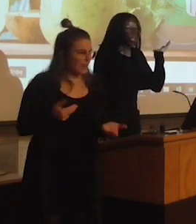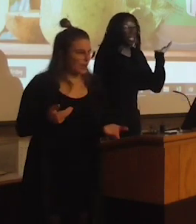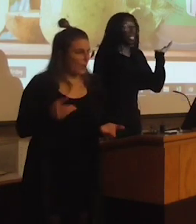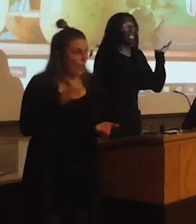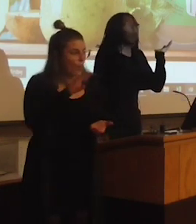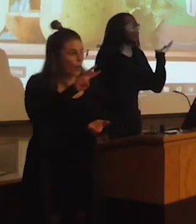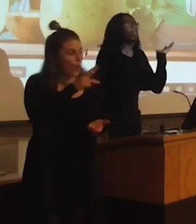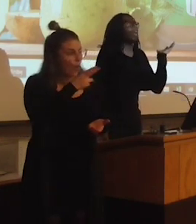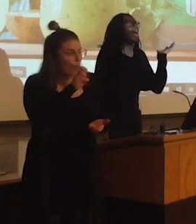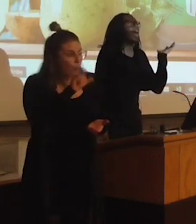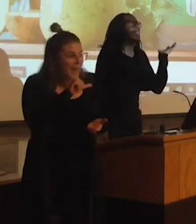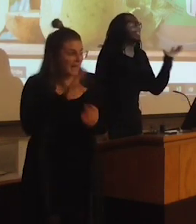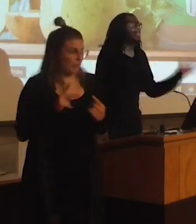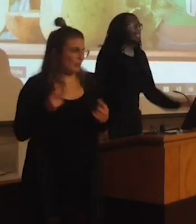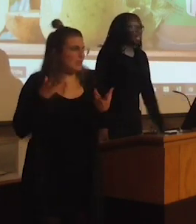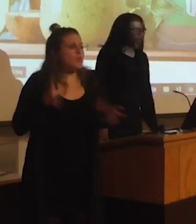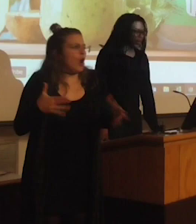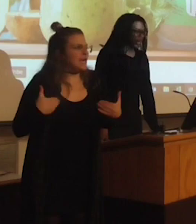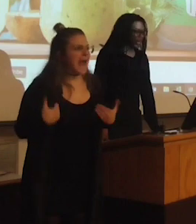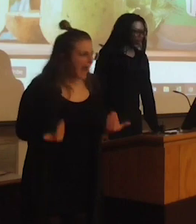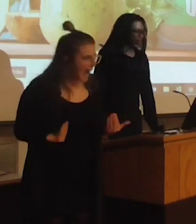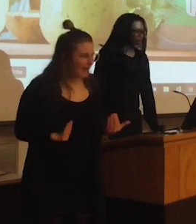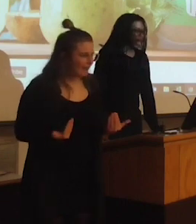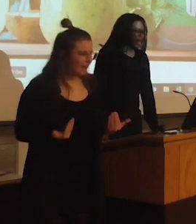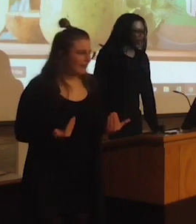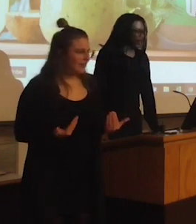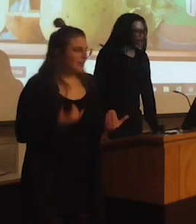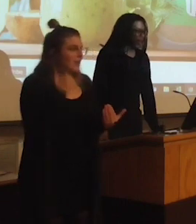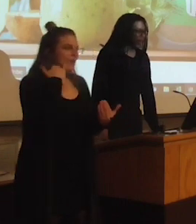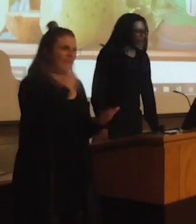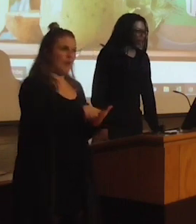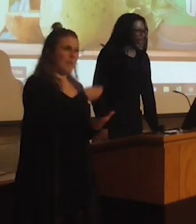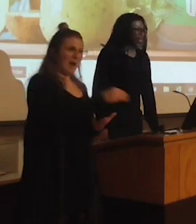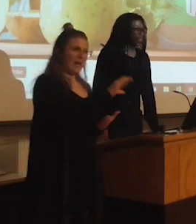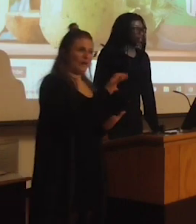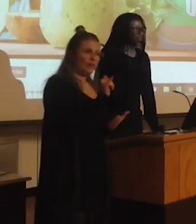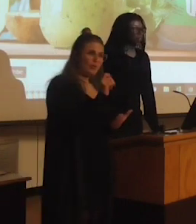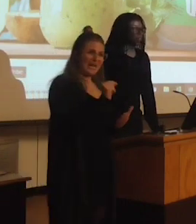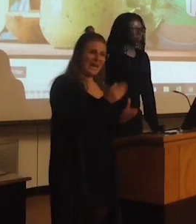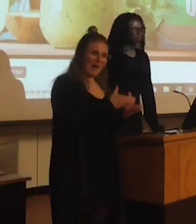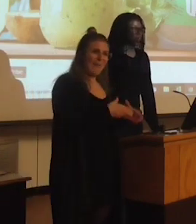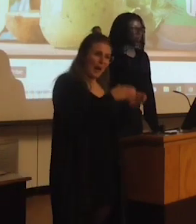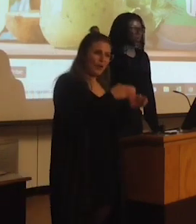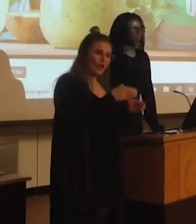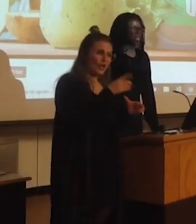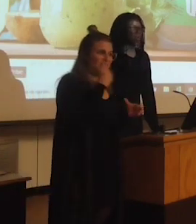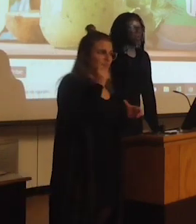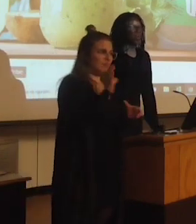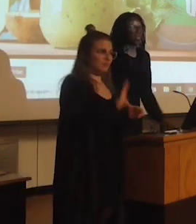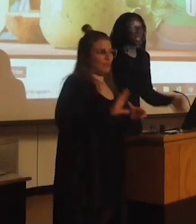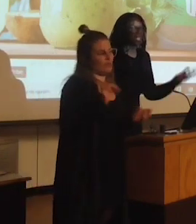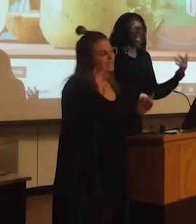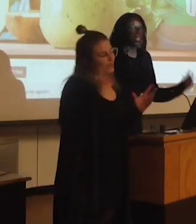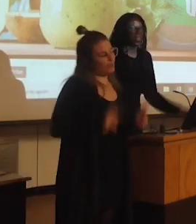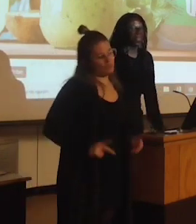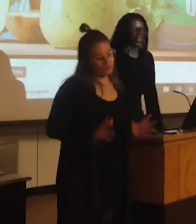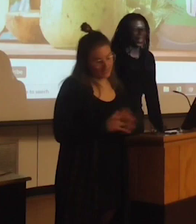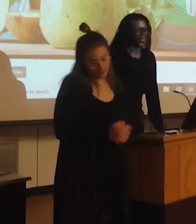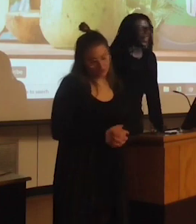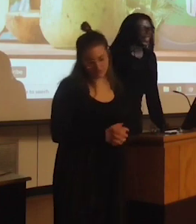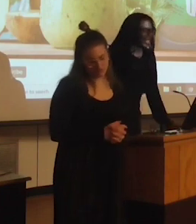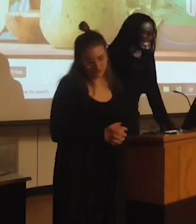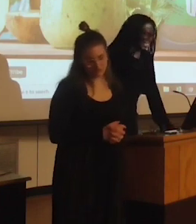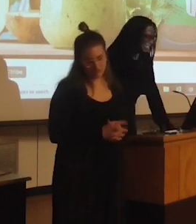whey protein that she already has. Like if you're buying cricket powder, it's because you're a terrible person. I just can't think of